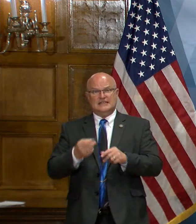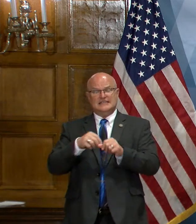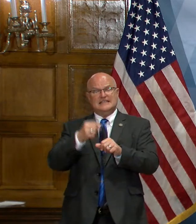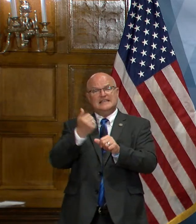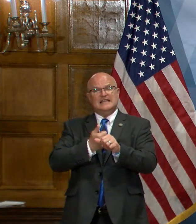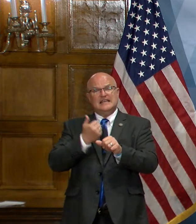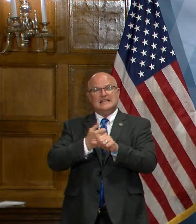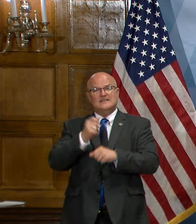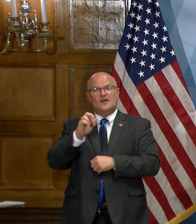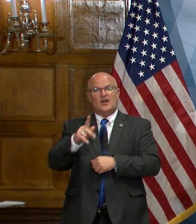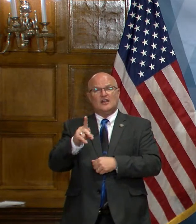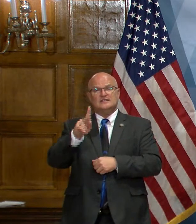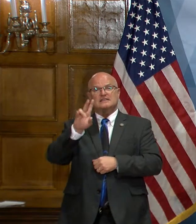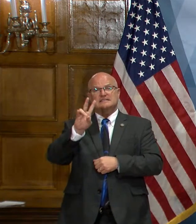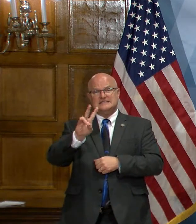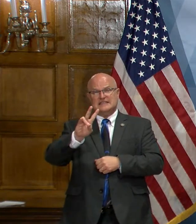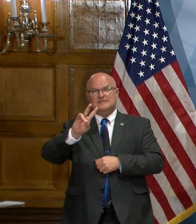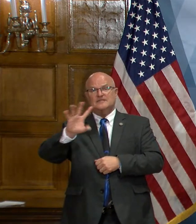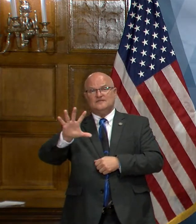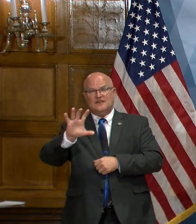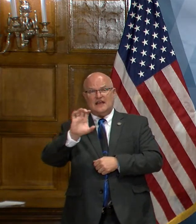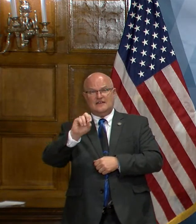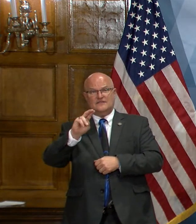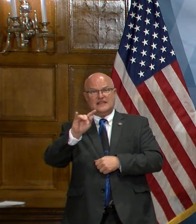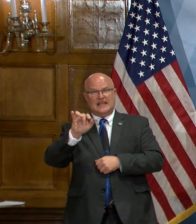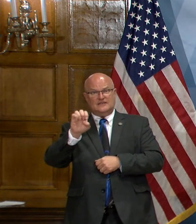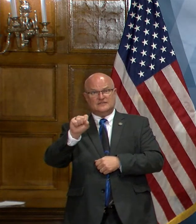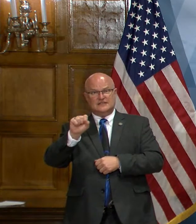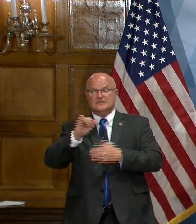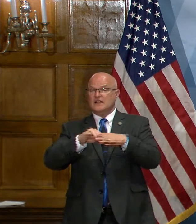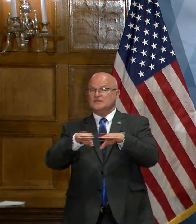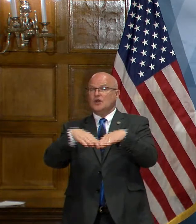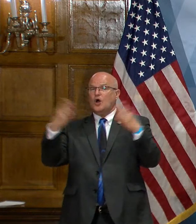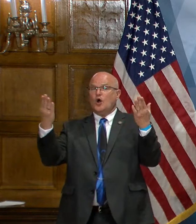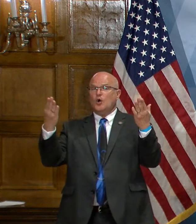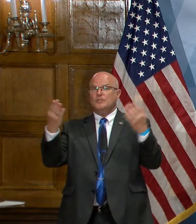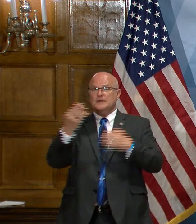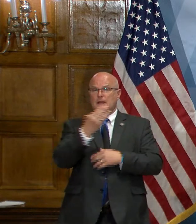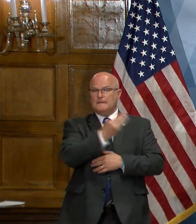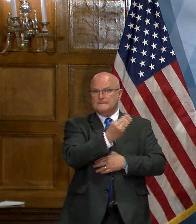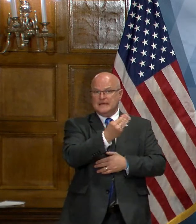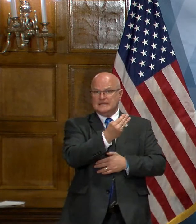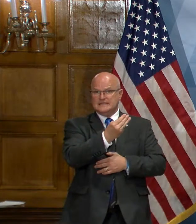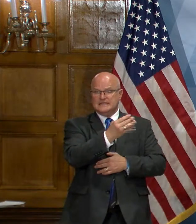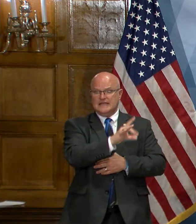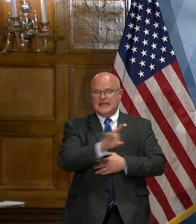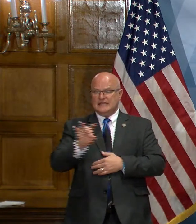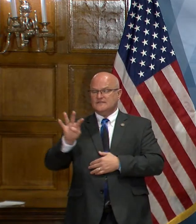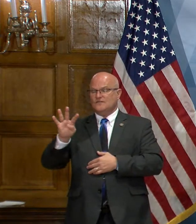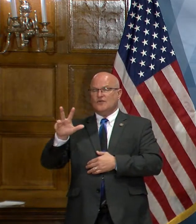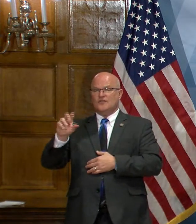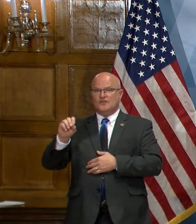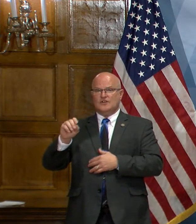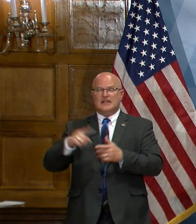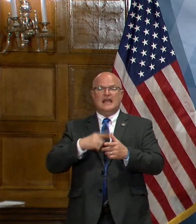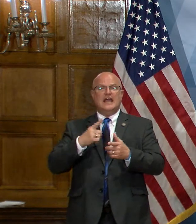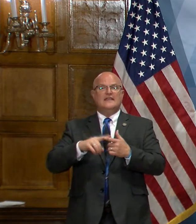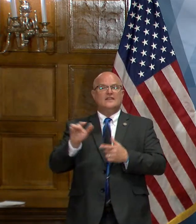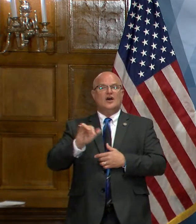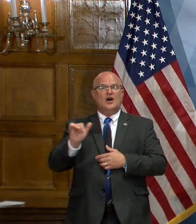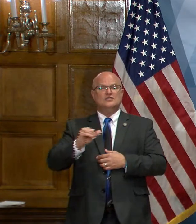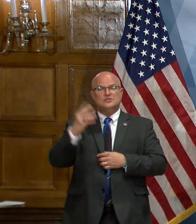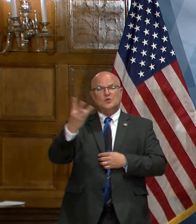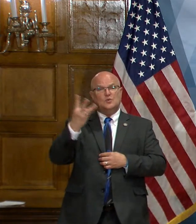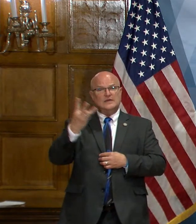each of Arkansas's 75 counties. Those units are open on Monday from 8 to 4:30, and then also